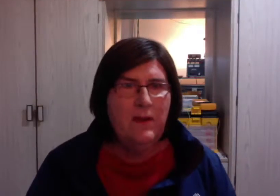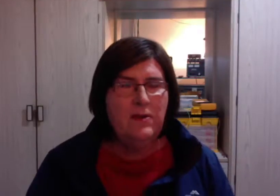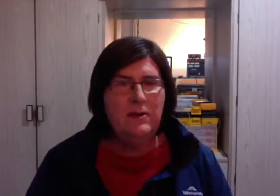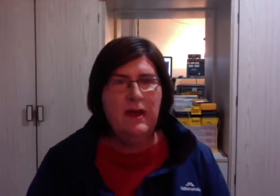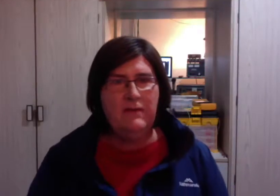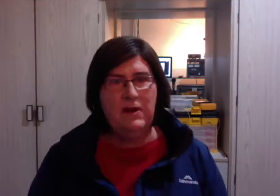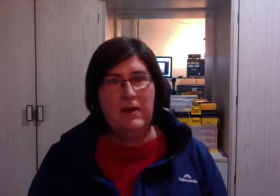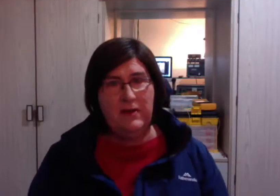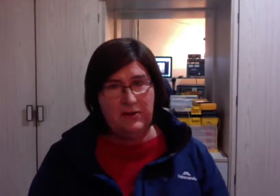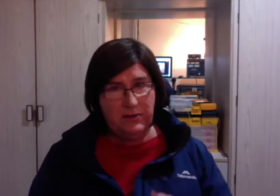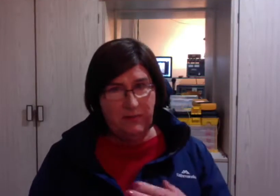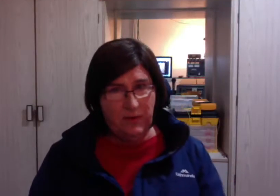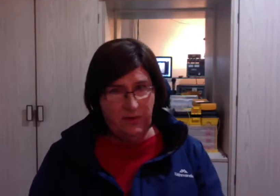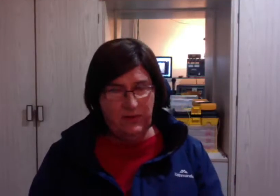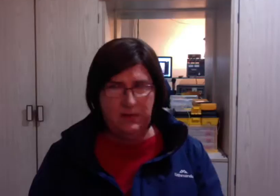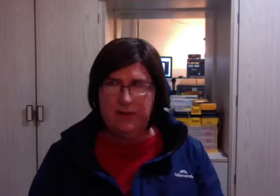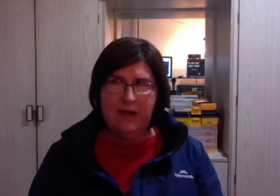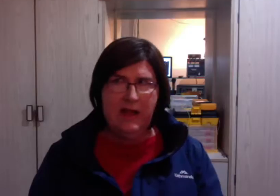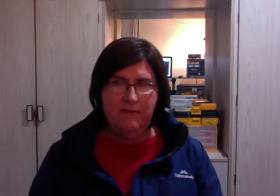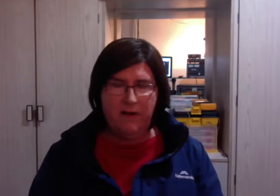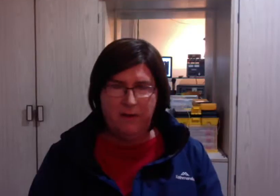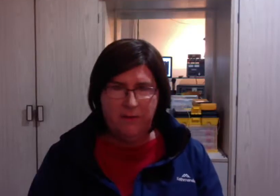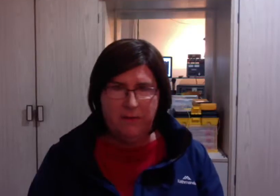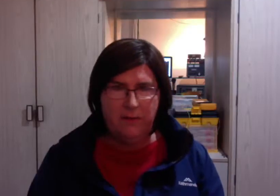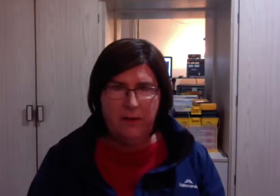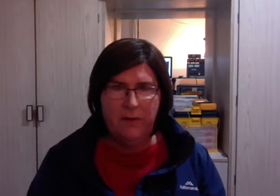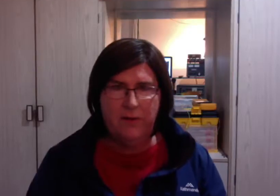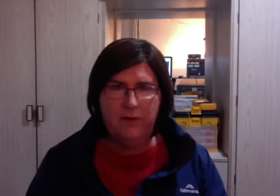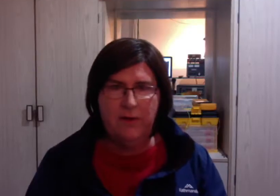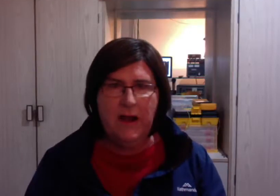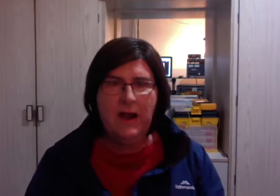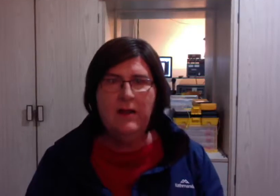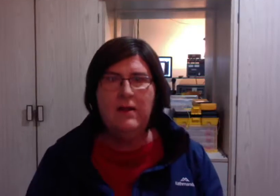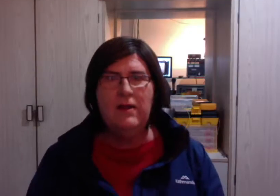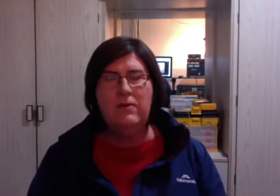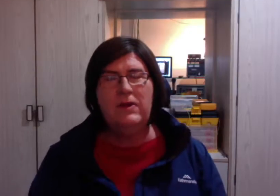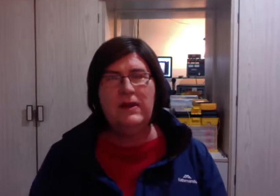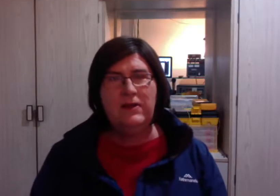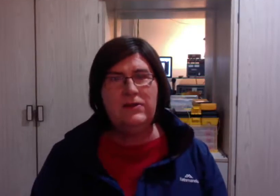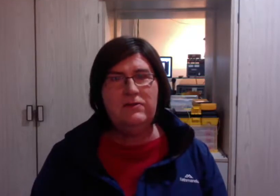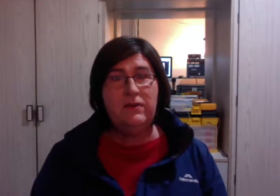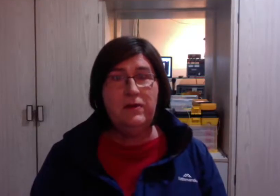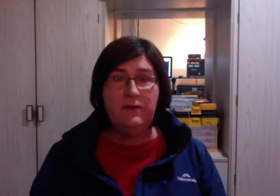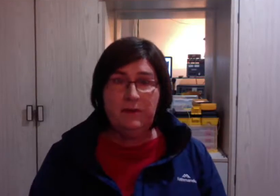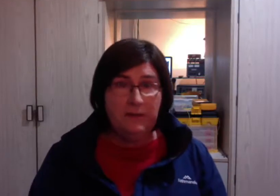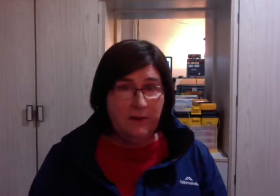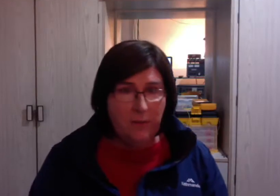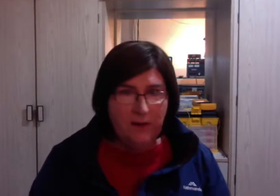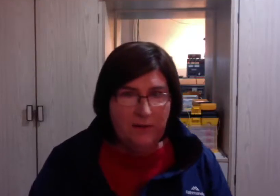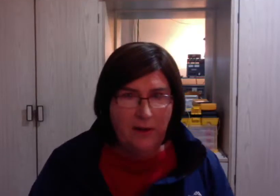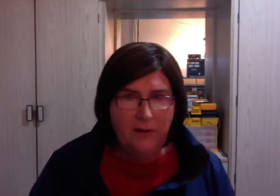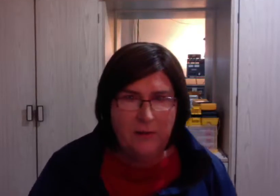you have to go out to Gervoise, which is like 85 kilometres further out. When you get to Gervoise, guess what? It's closed on a